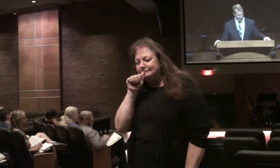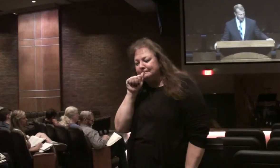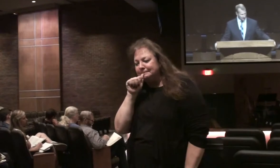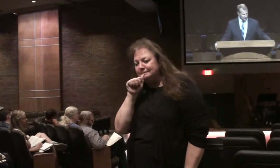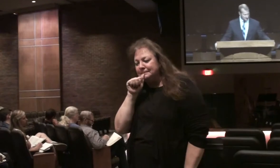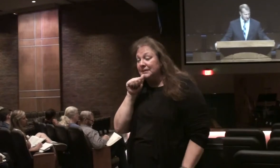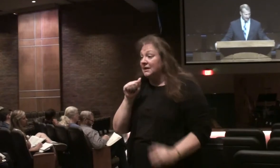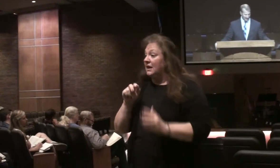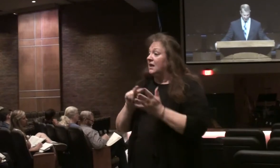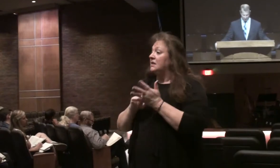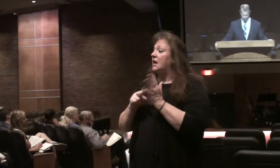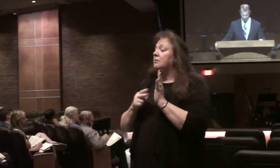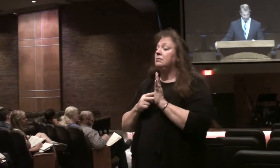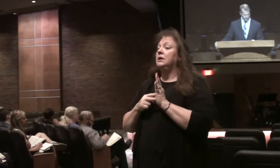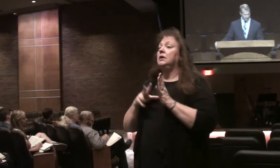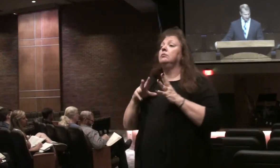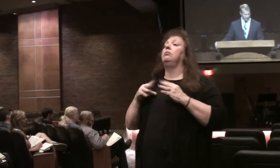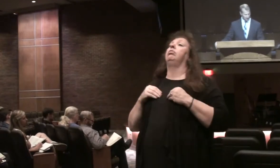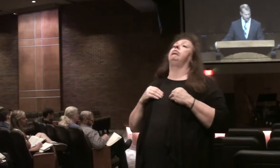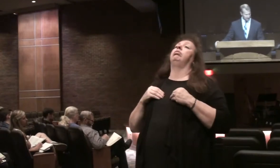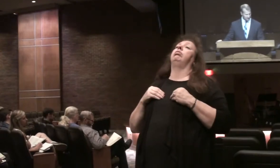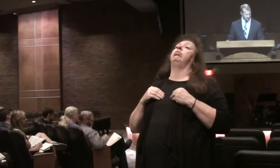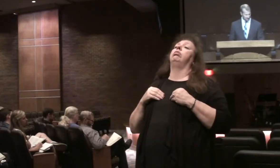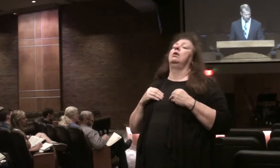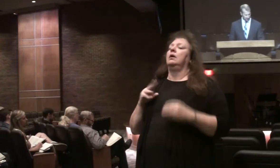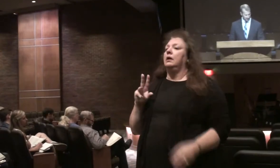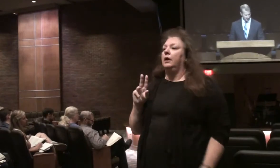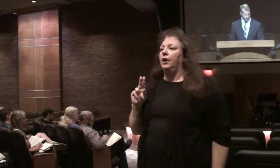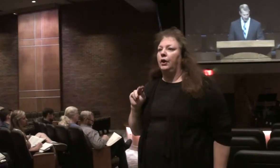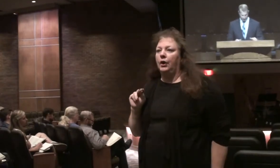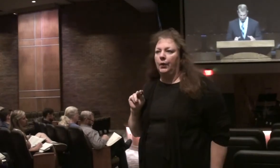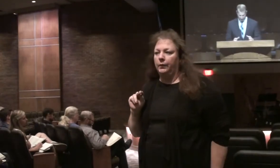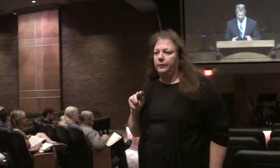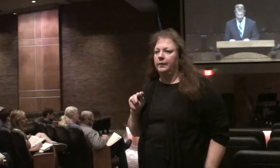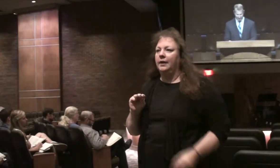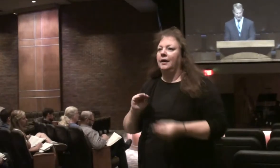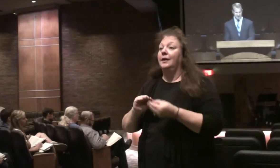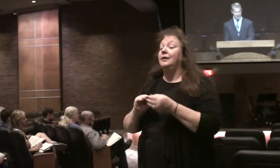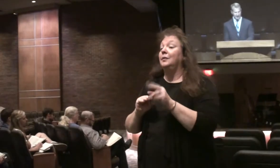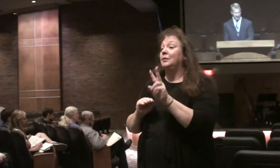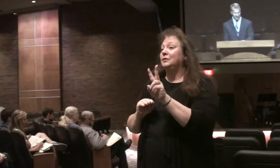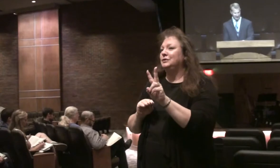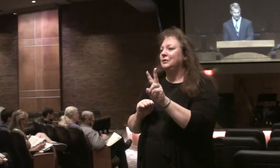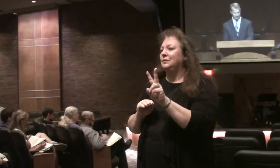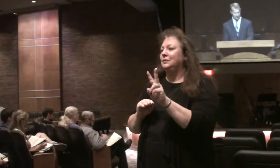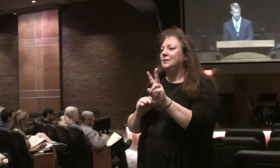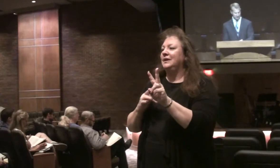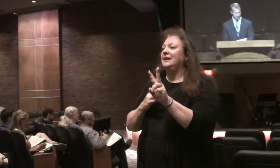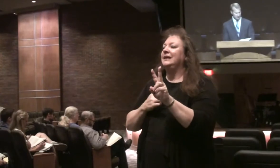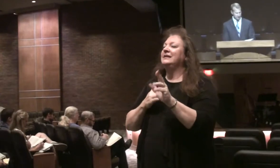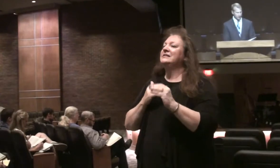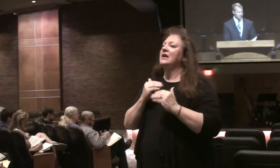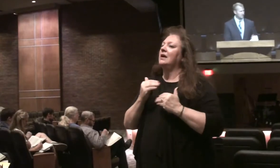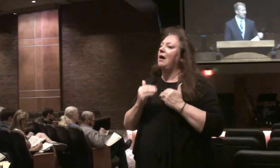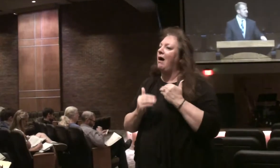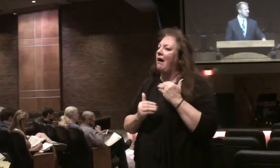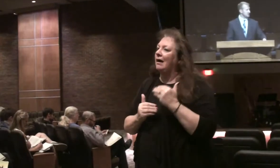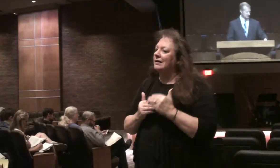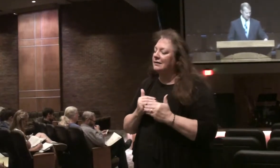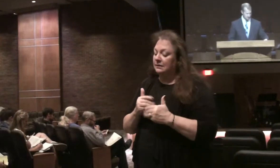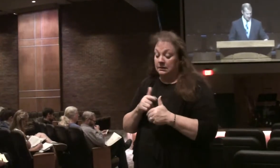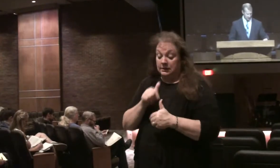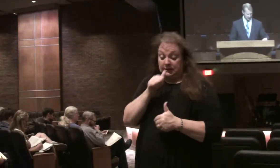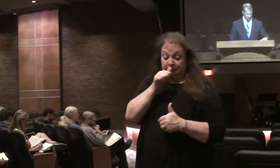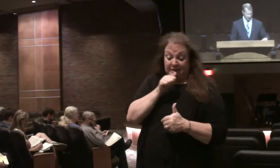Or does that mean love is just passive? No, look at the second characteristic, verse 4. Love is kind. Not only is it